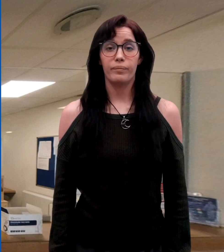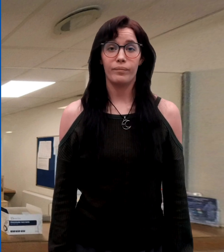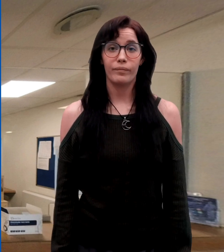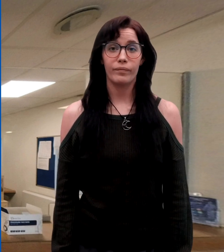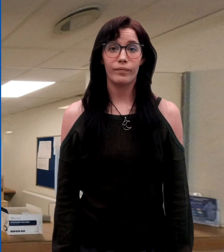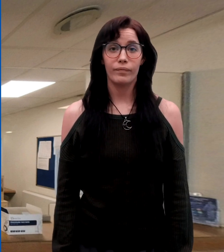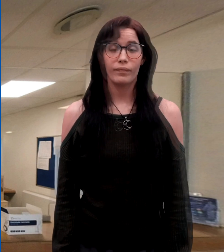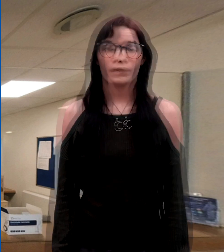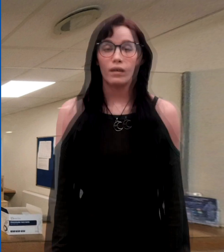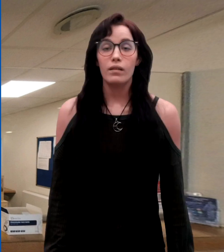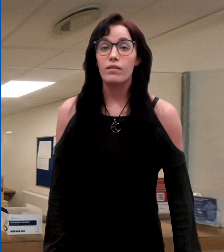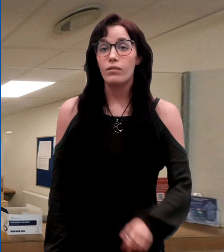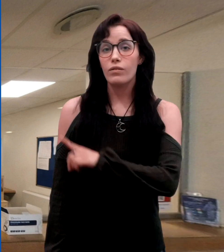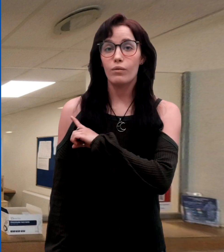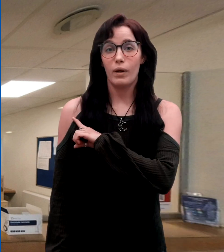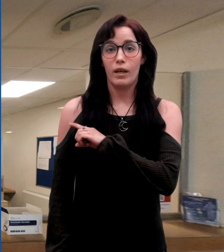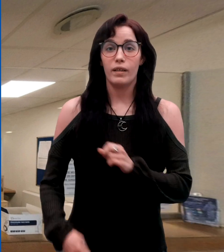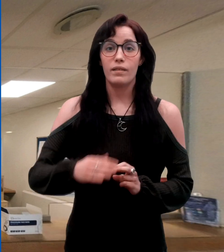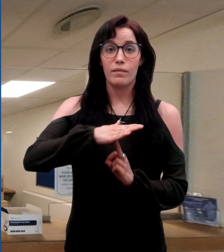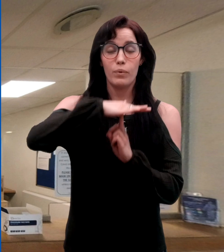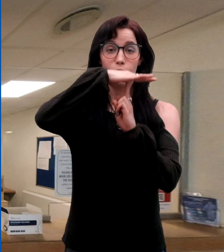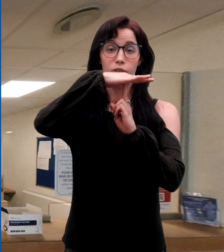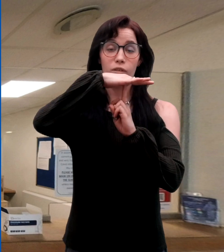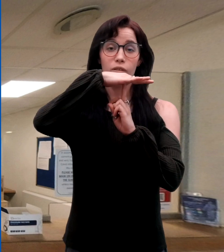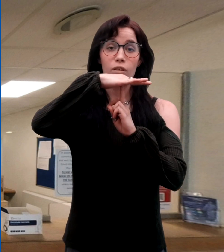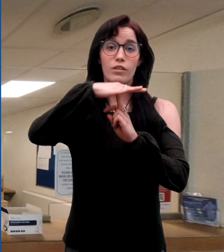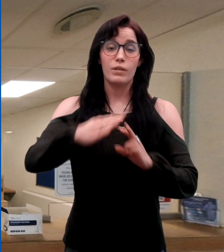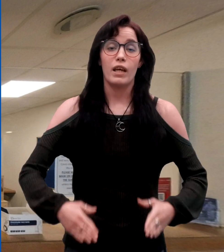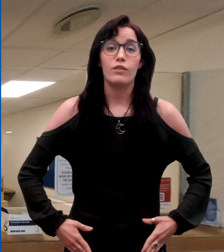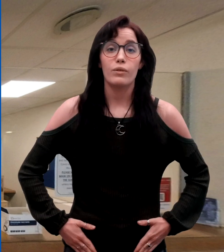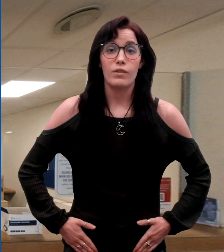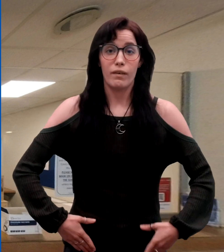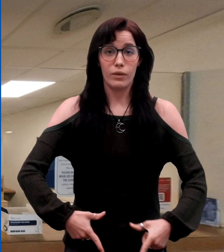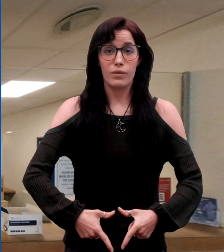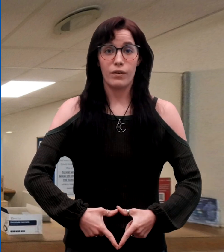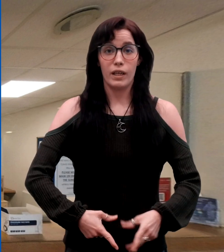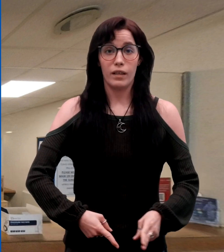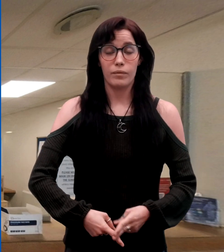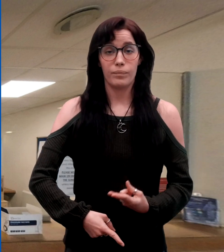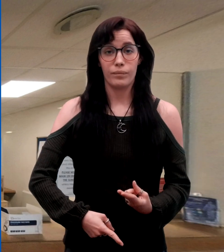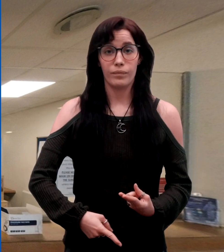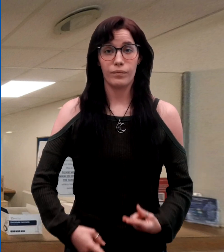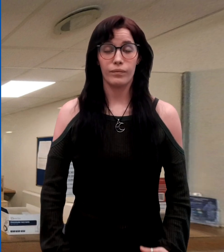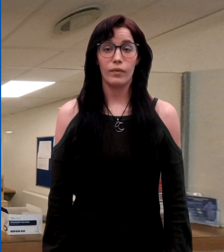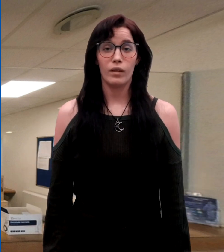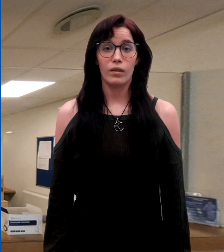you. This is also why it is important to attend your cervical screening,